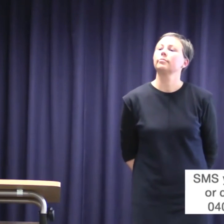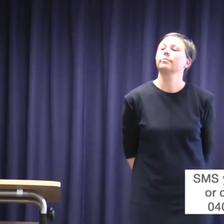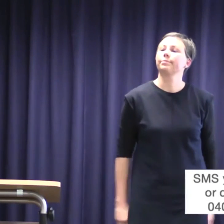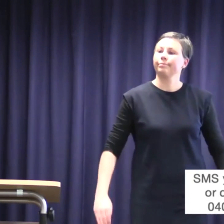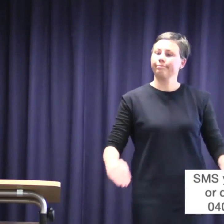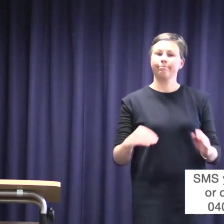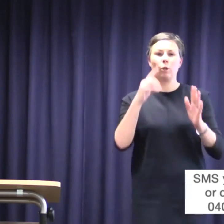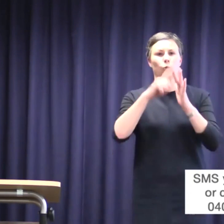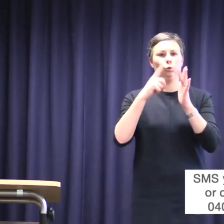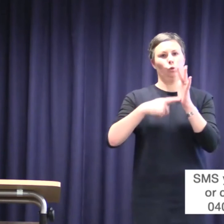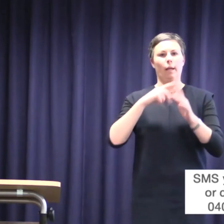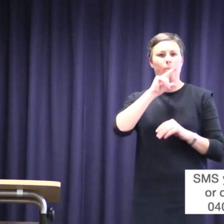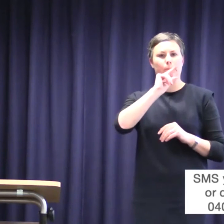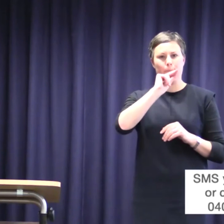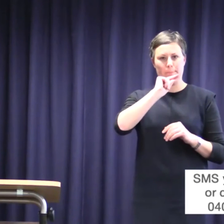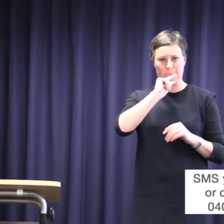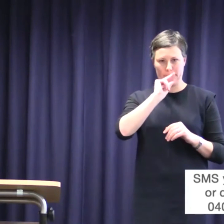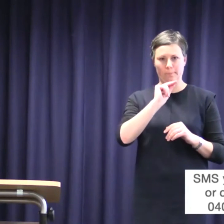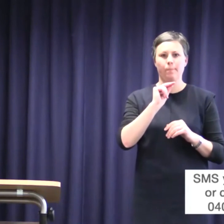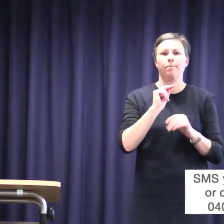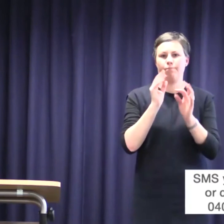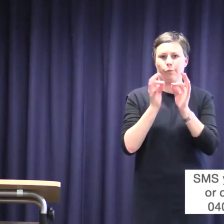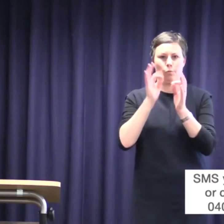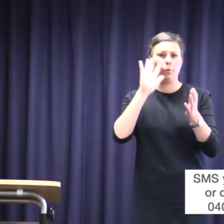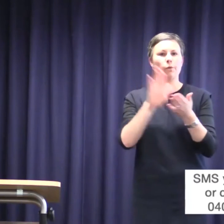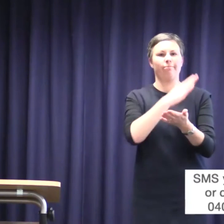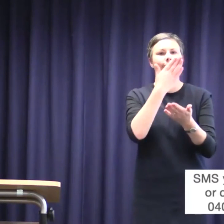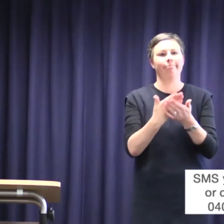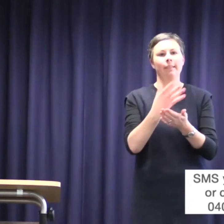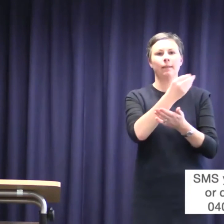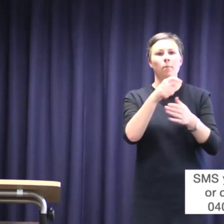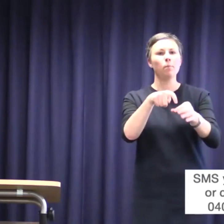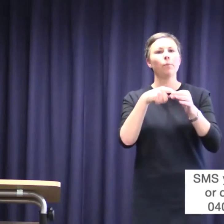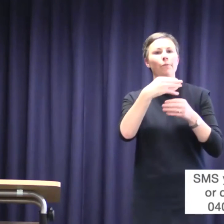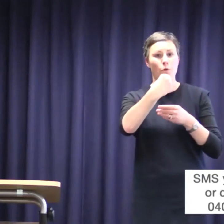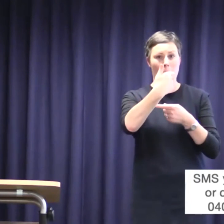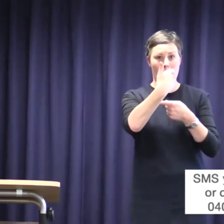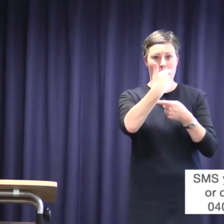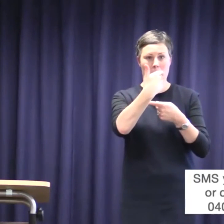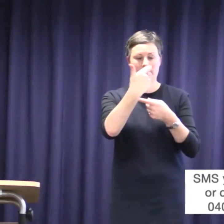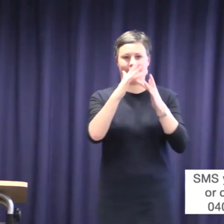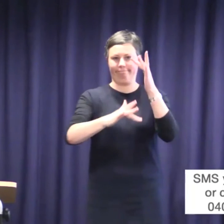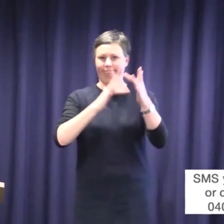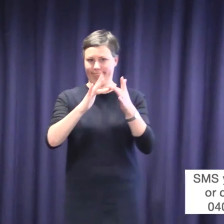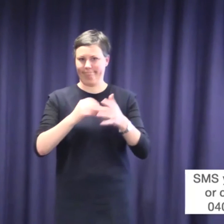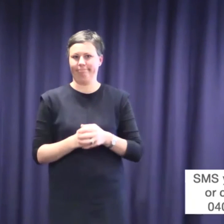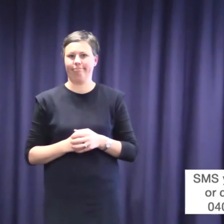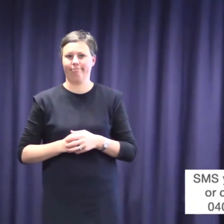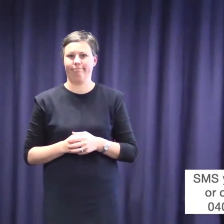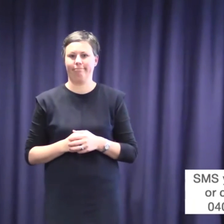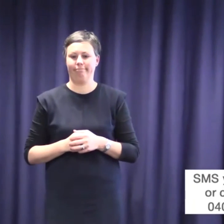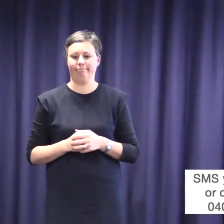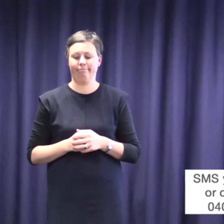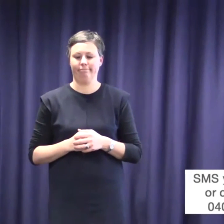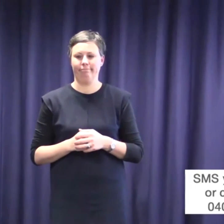It's Julie Judd speaking, and the interpreter is going to relay some of the comments and questions that we've received online.